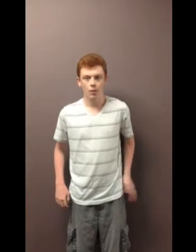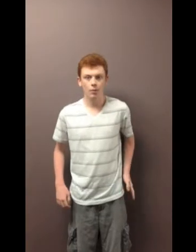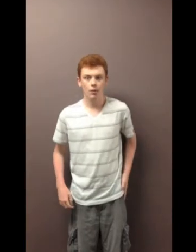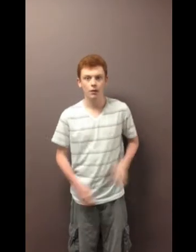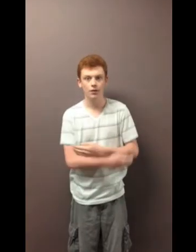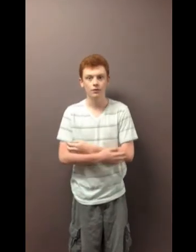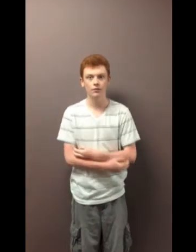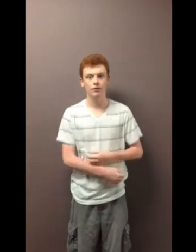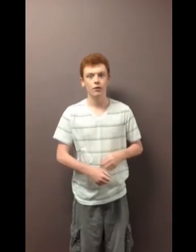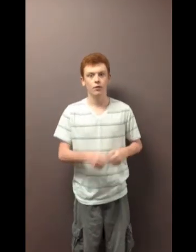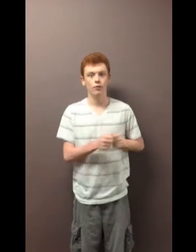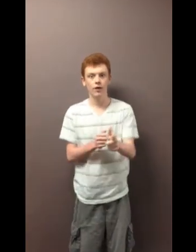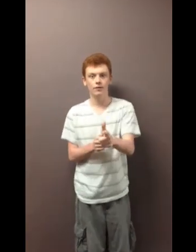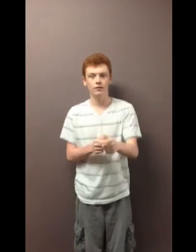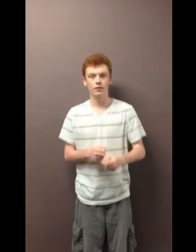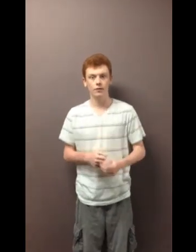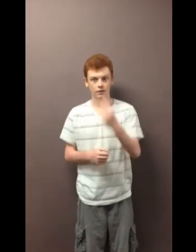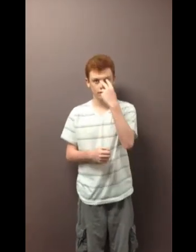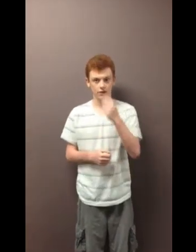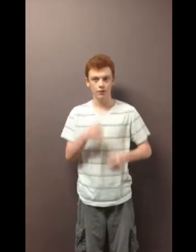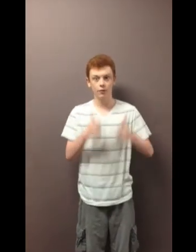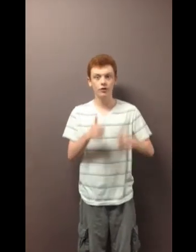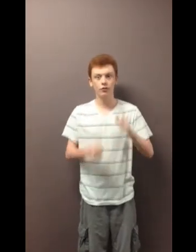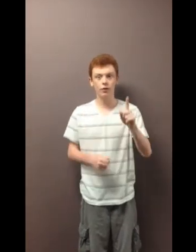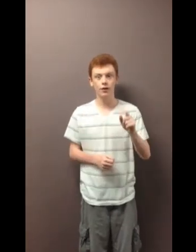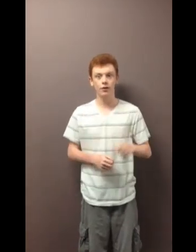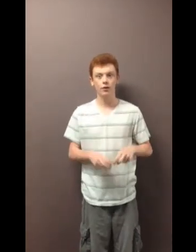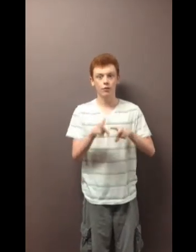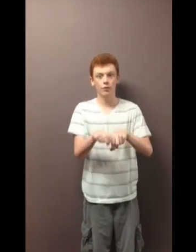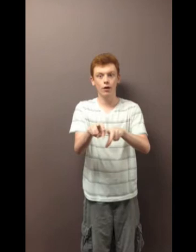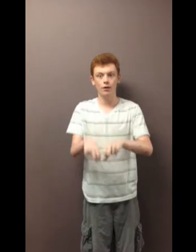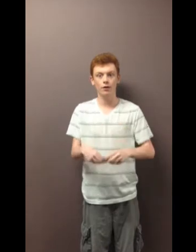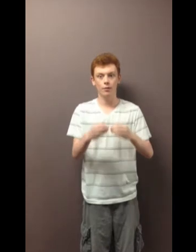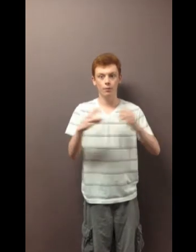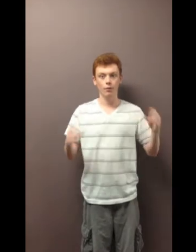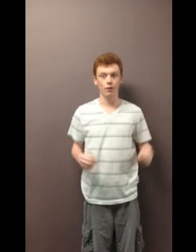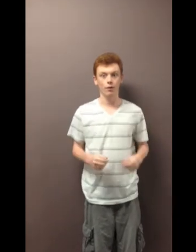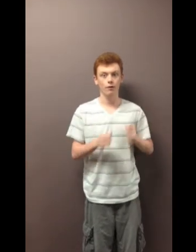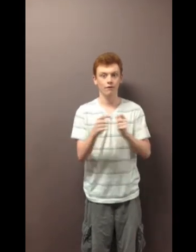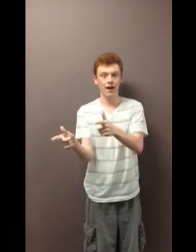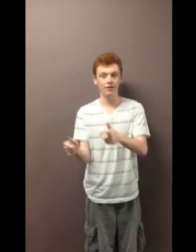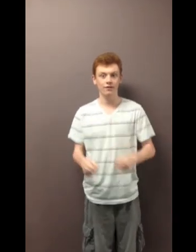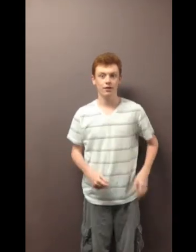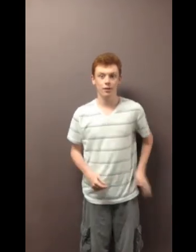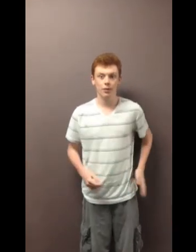These puppies are having a race to see which one can run faster. Puppies are like that.